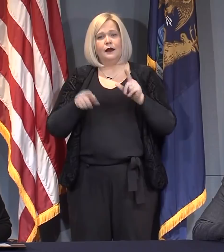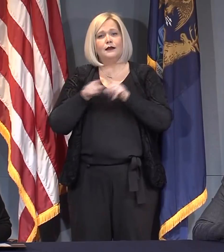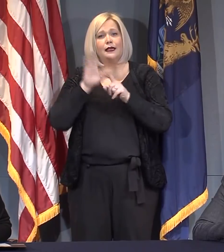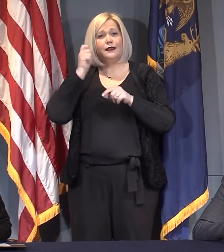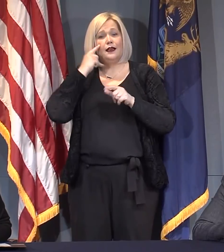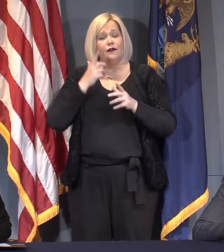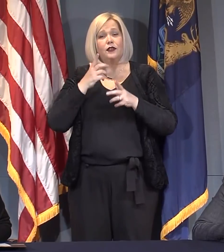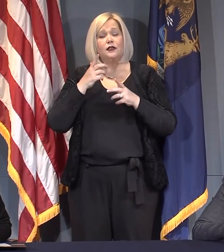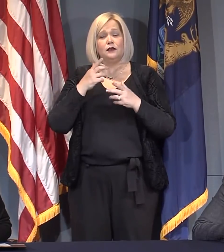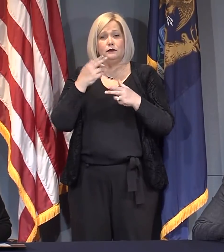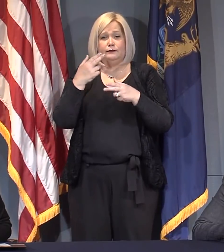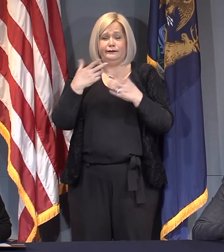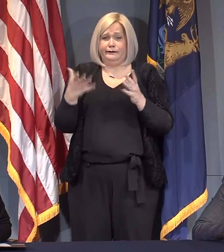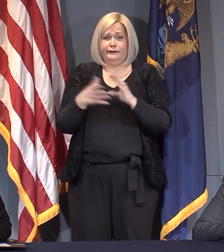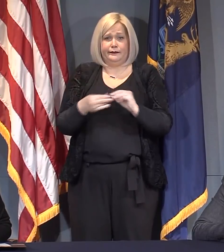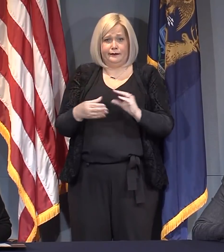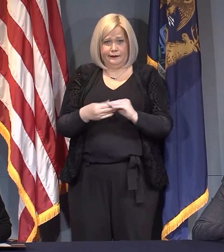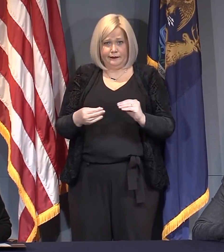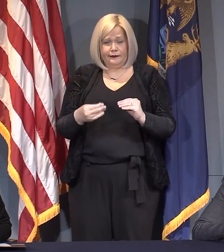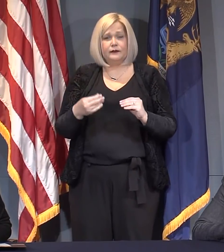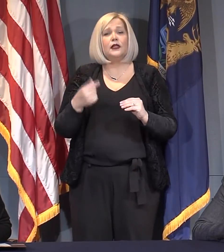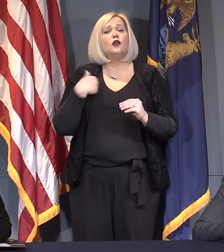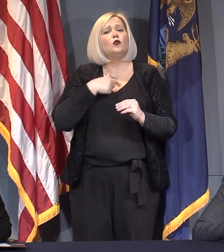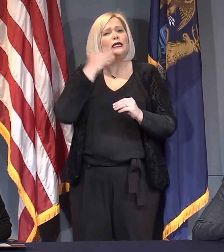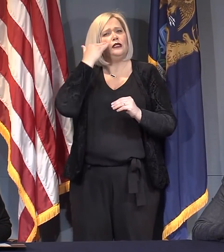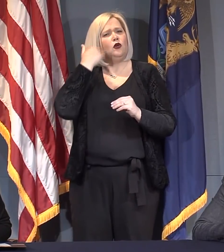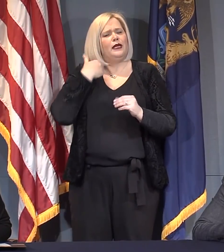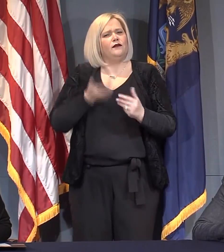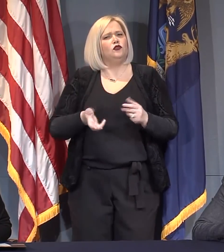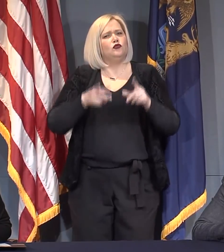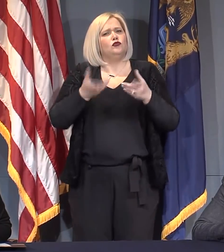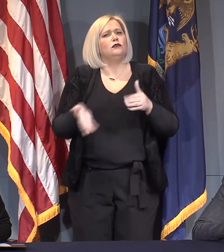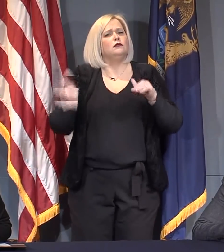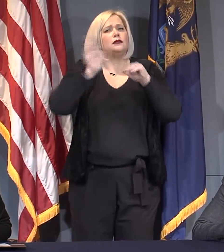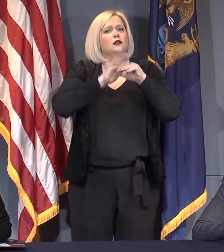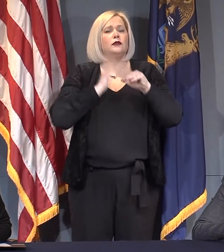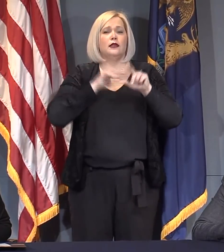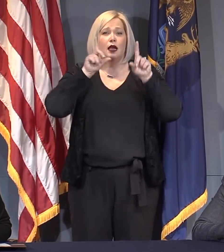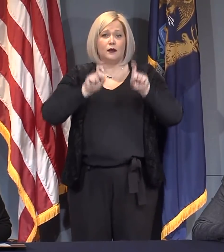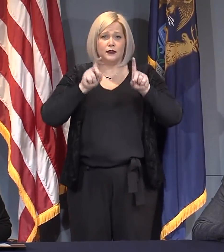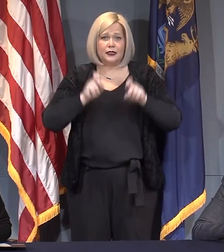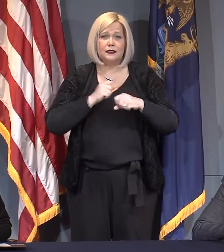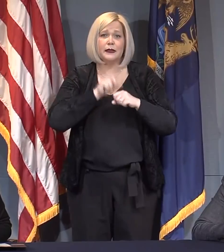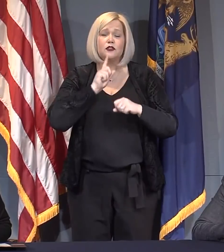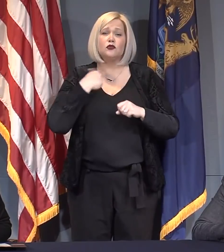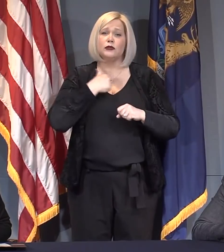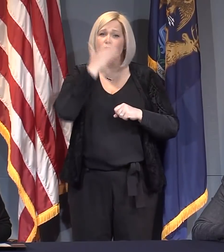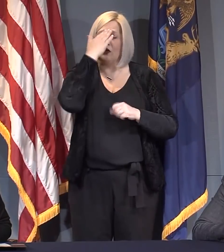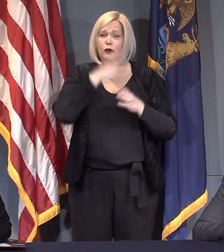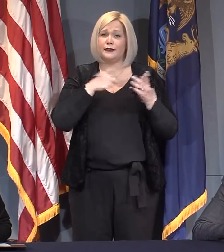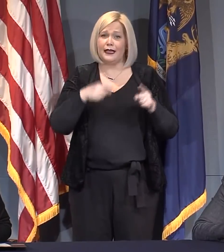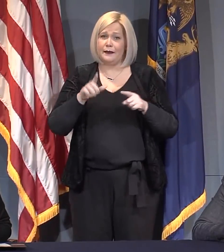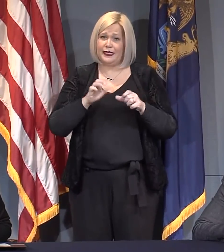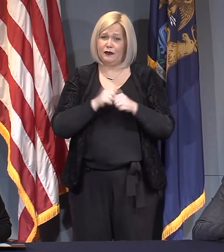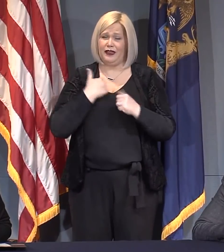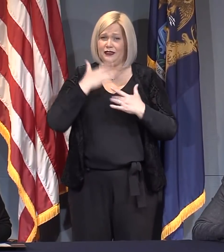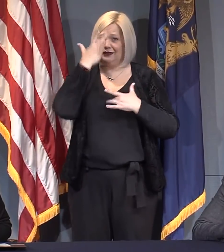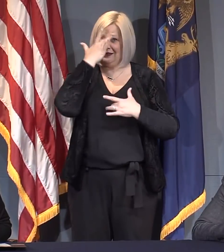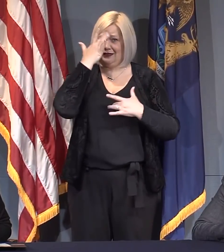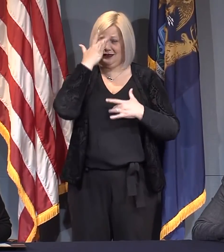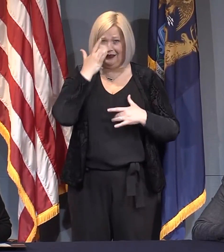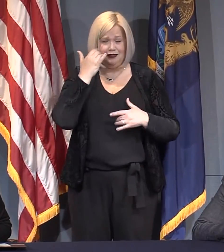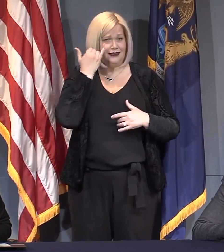mentioned, we know we have to expand testing in order to fully understand what is going on with this disease. Anyone who